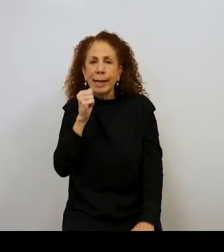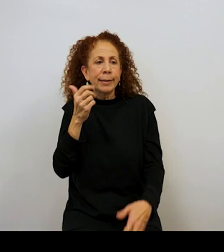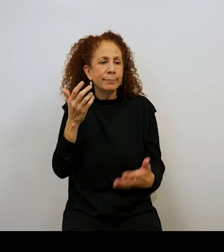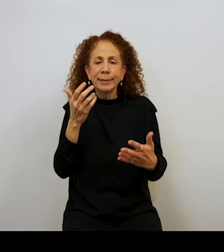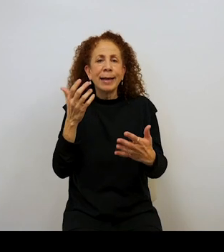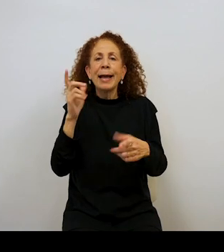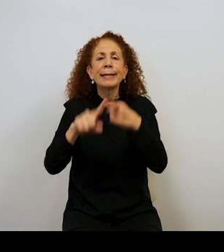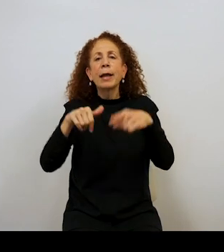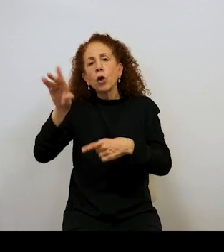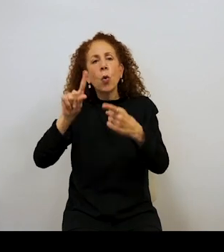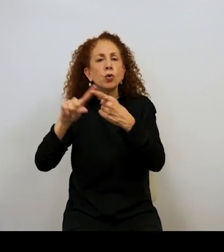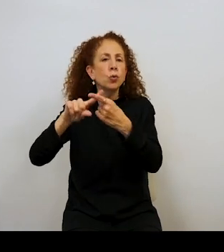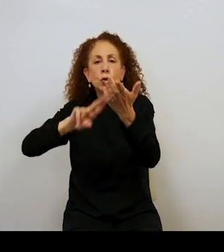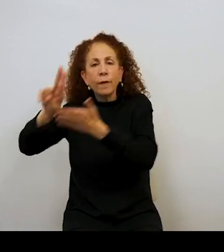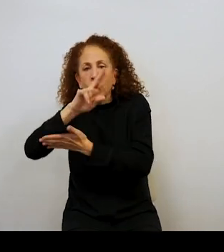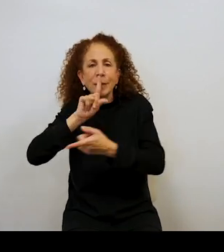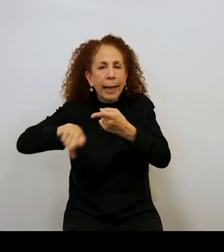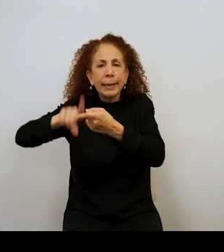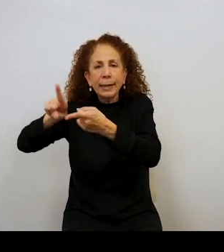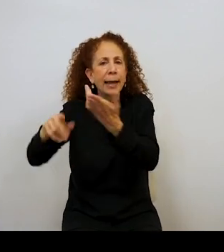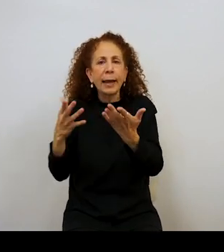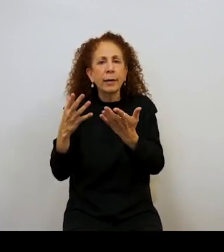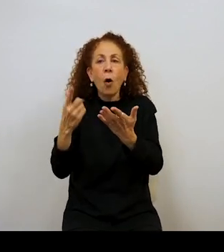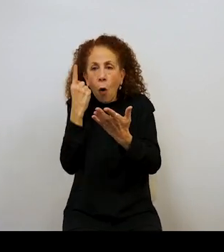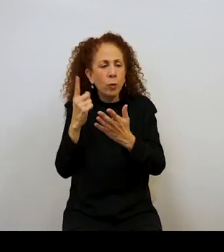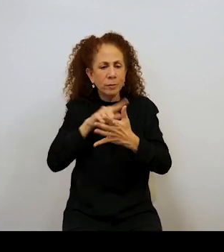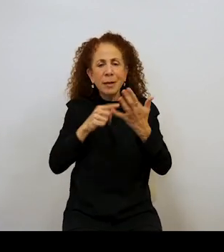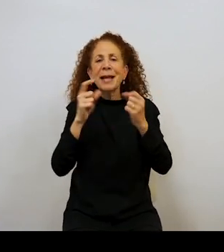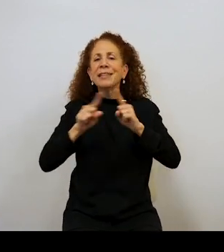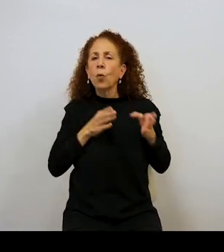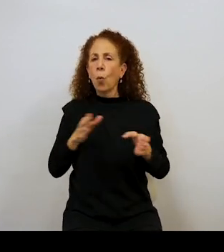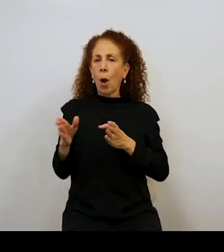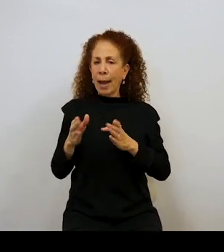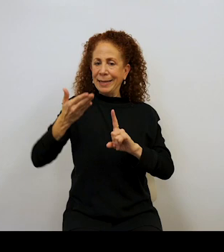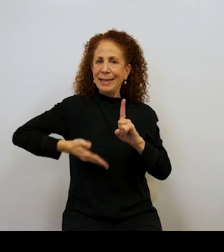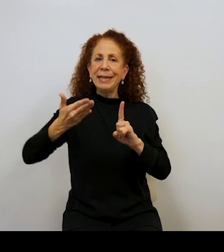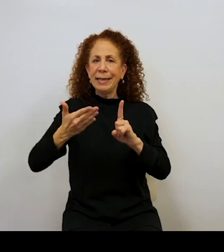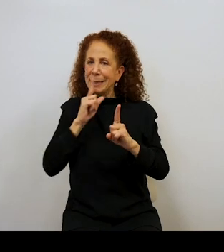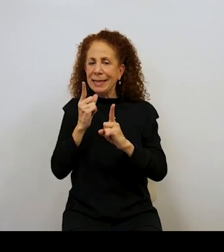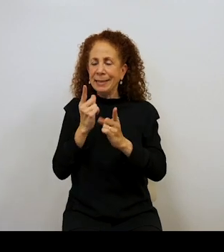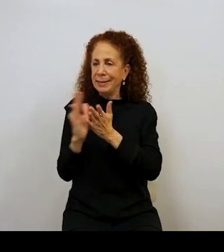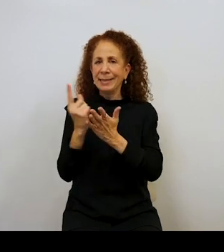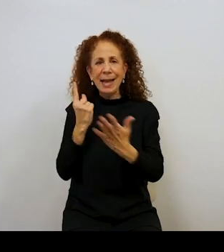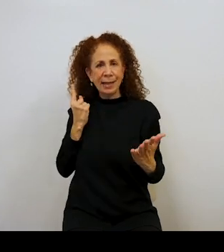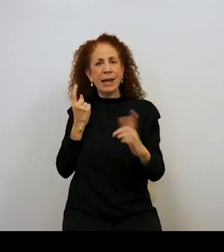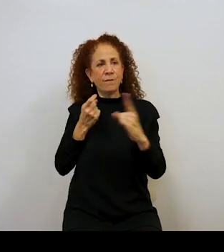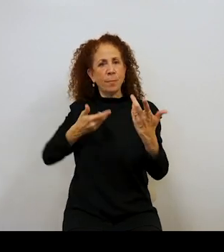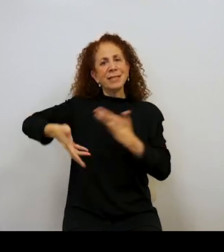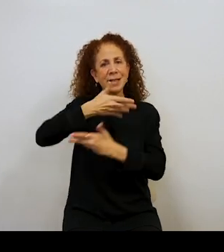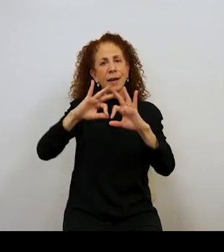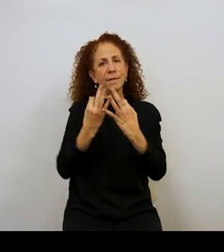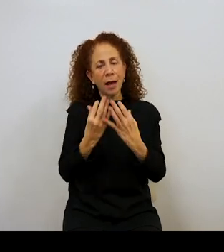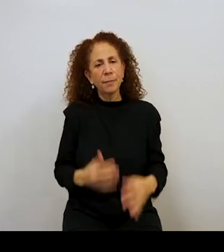he doesn't get the opportunity to have a scholarship to go to university? There are all these different ways that he's alienated from both society and